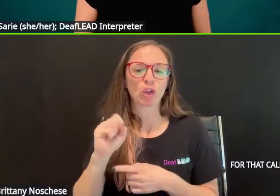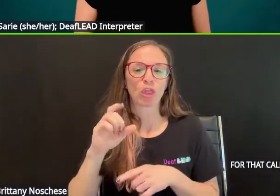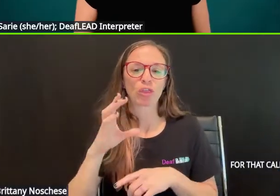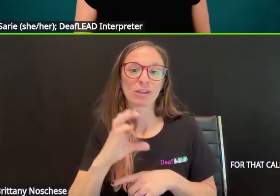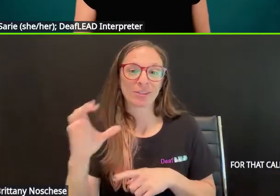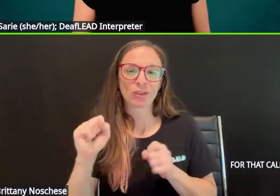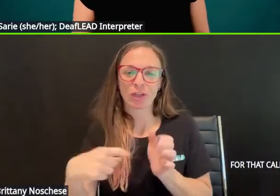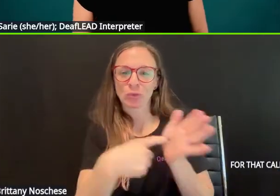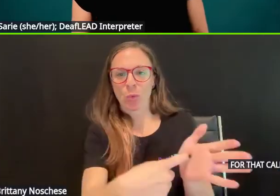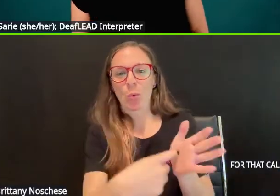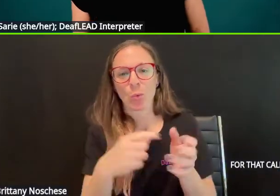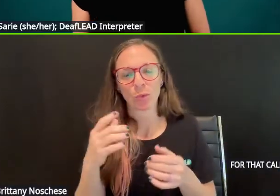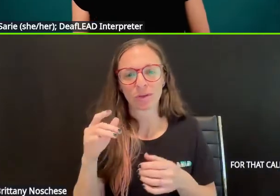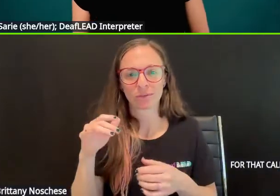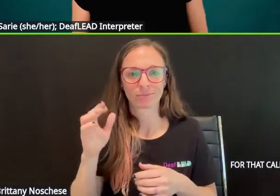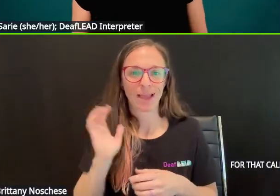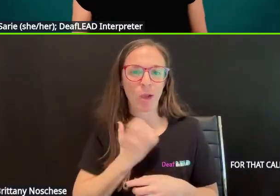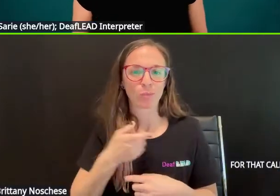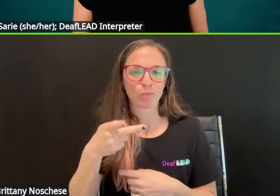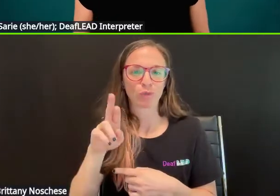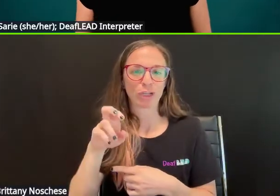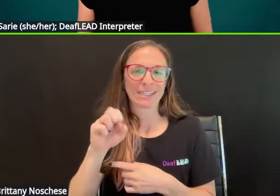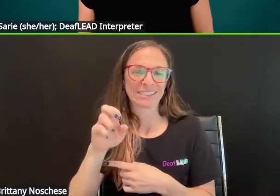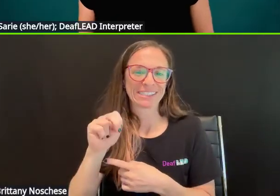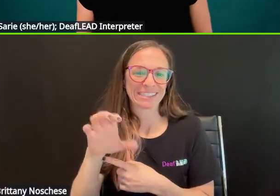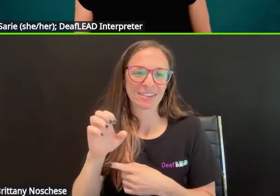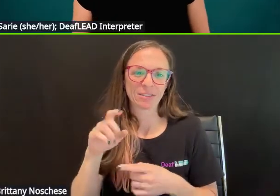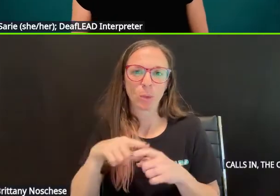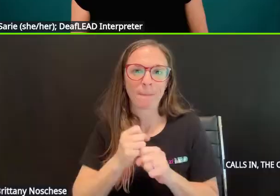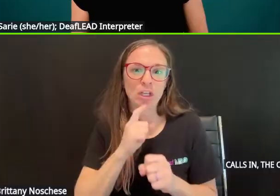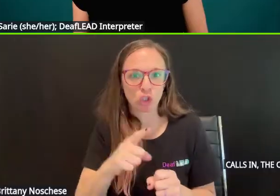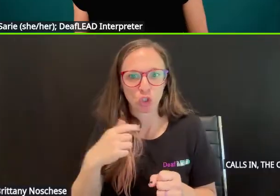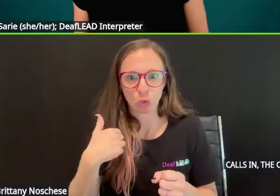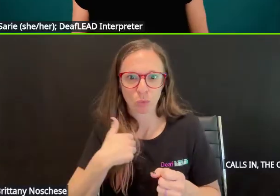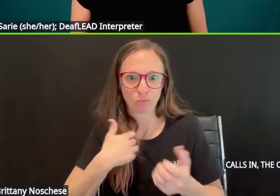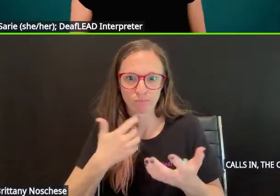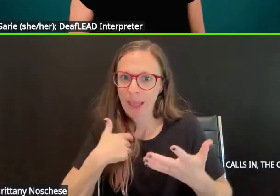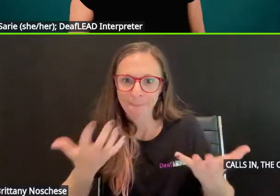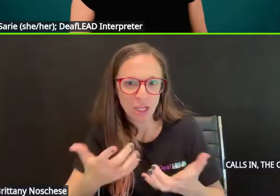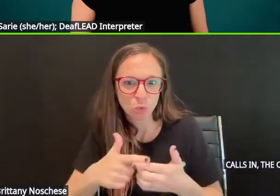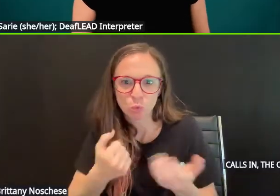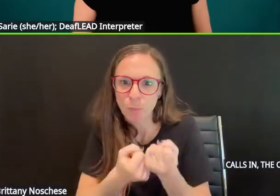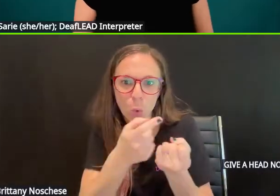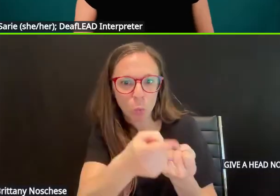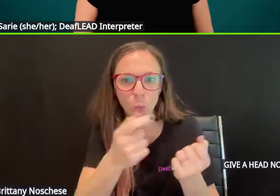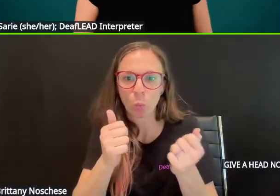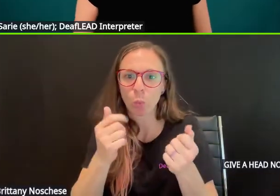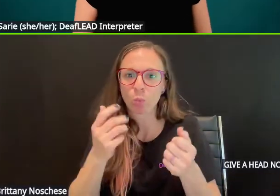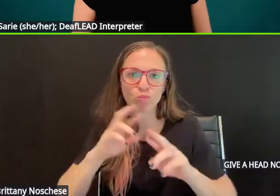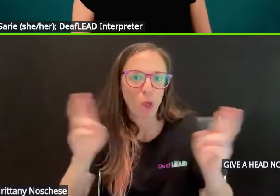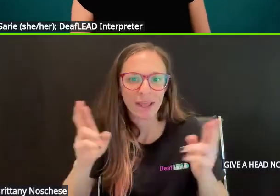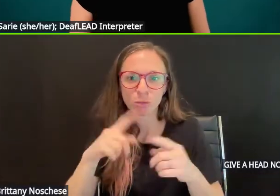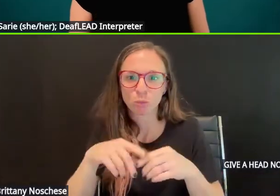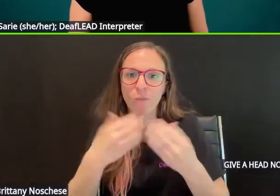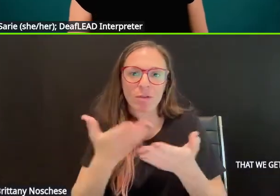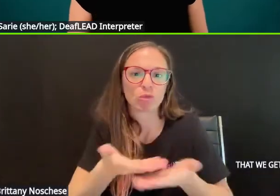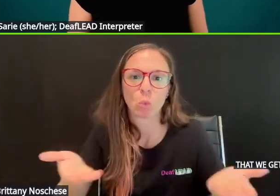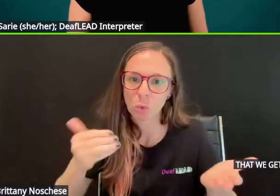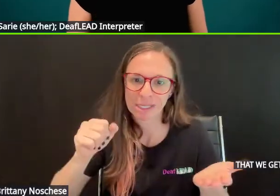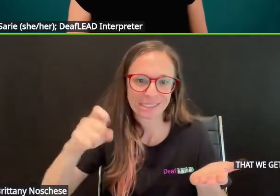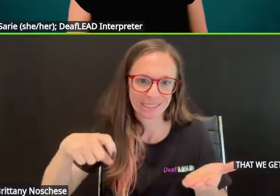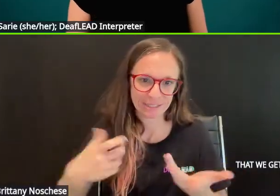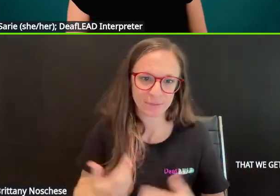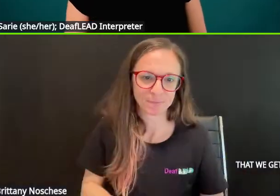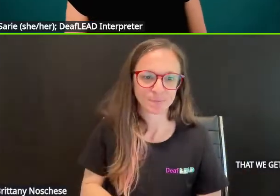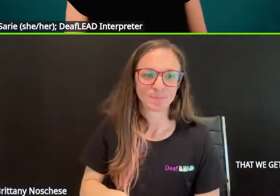we're listening. Those little cues, nonverbal cues, are also showing our visitors that we're here to support you,